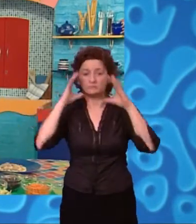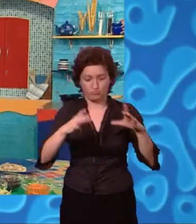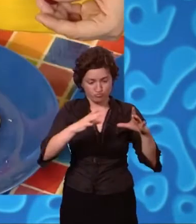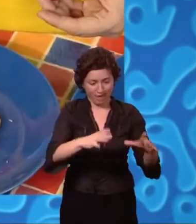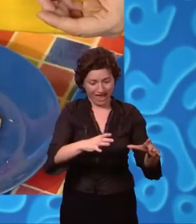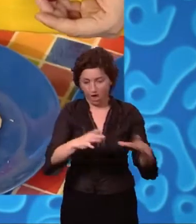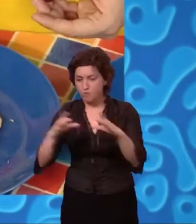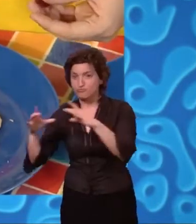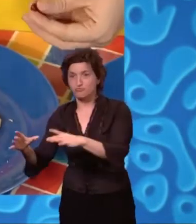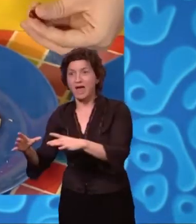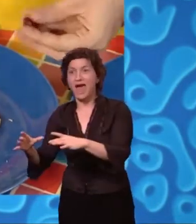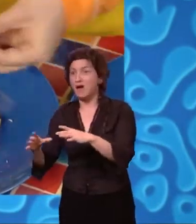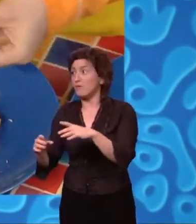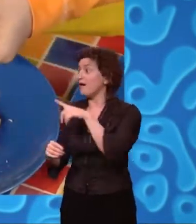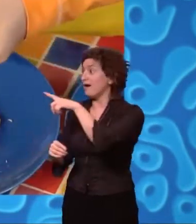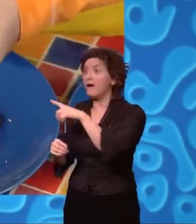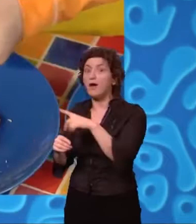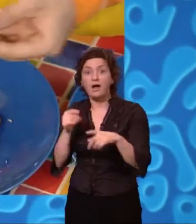the circle